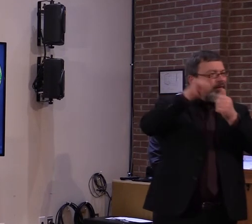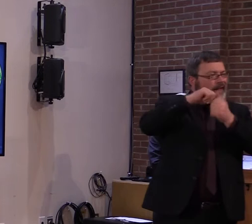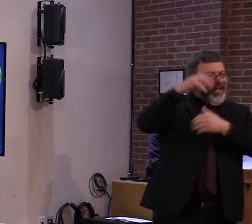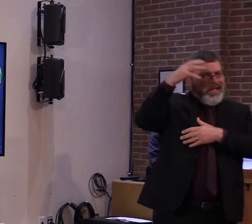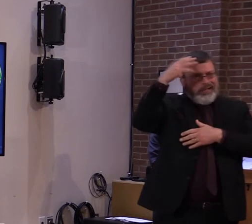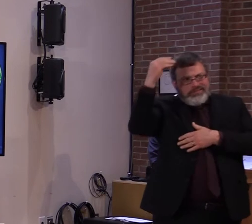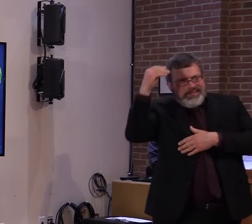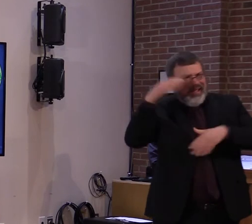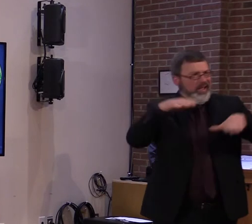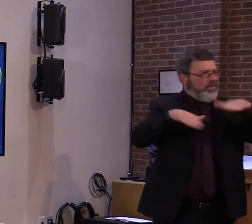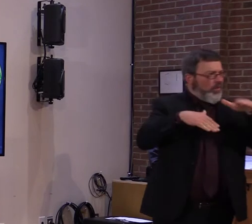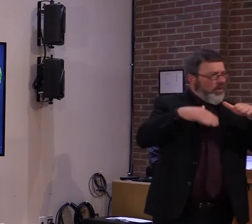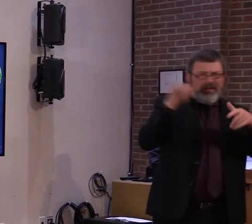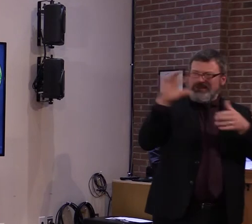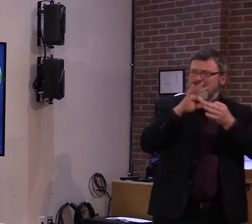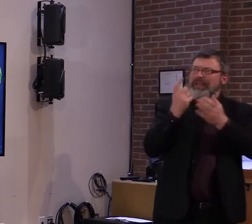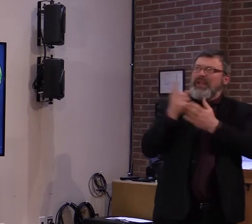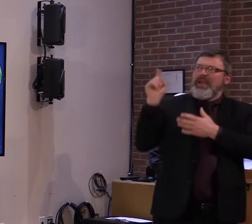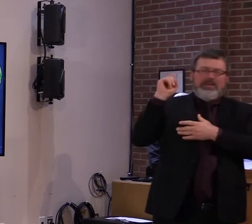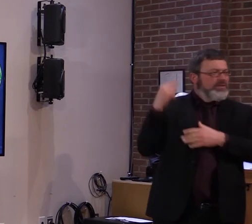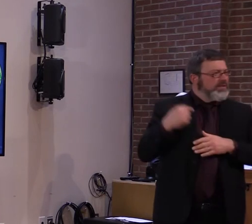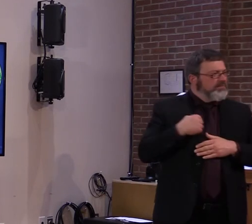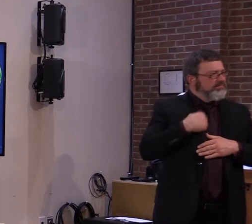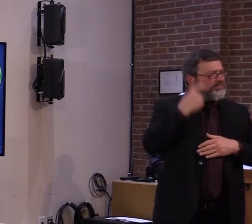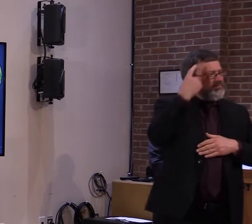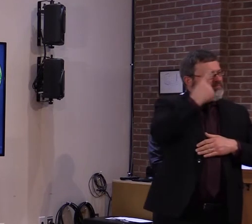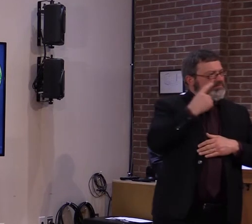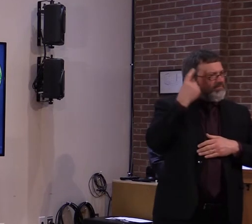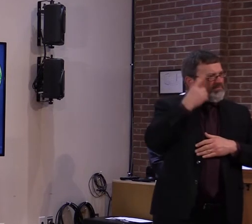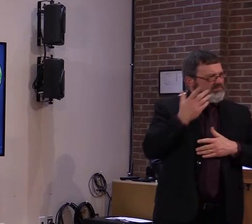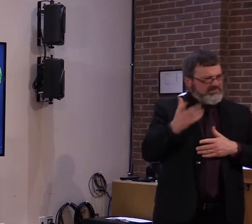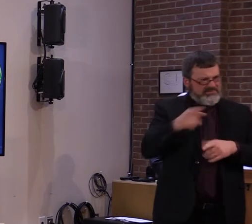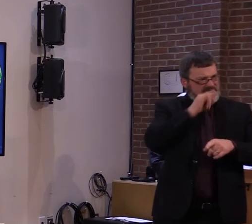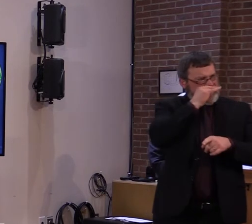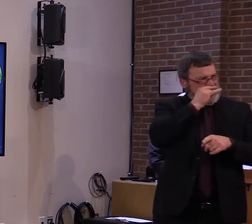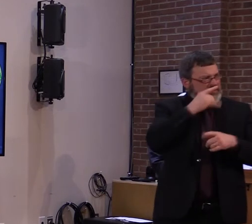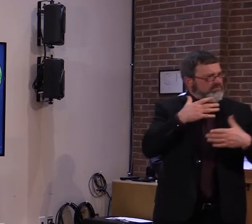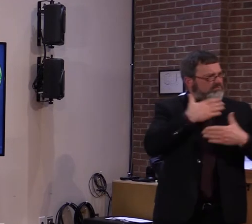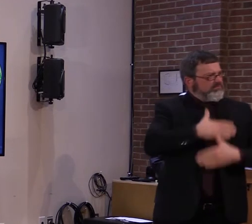recreation, I'm thinking, for kids, play groups, that sort of thing?